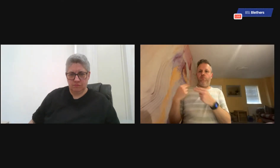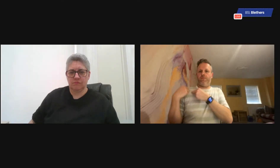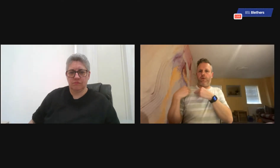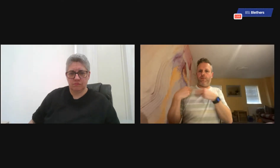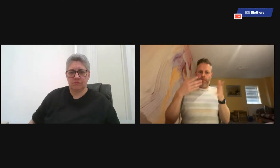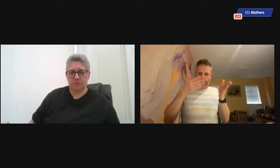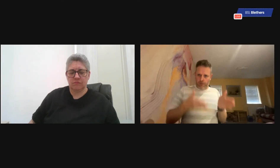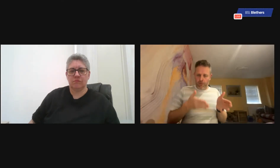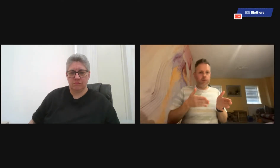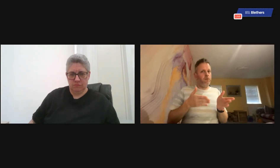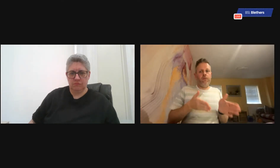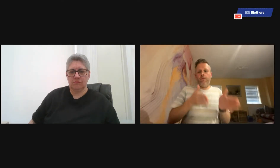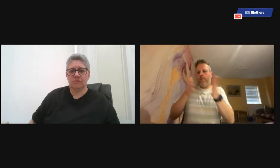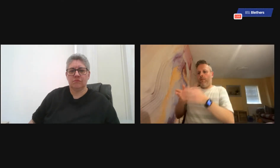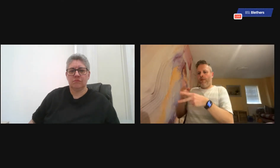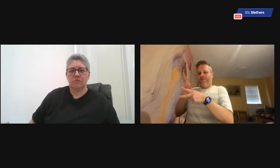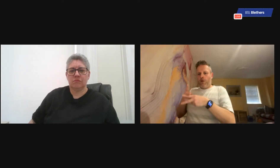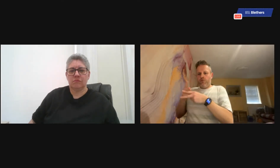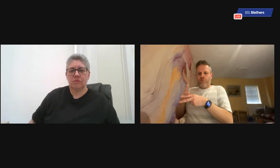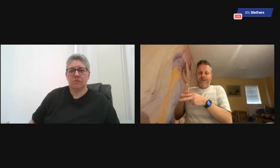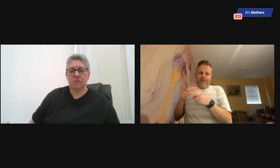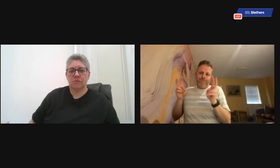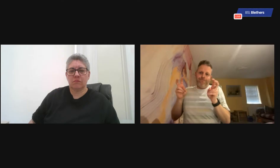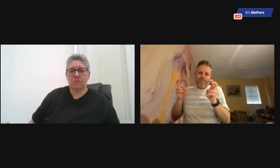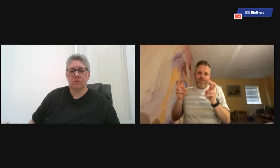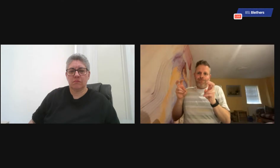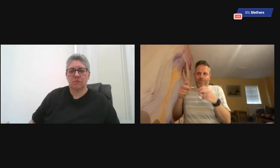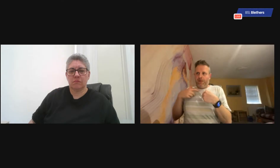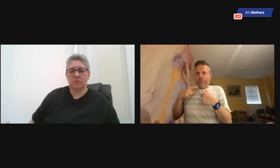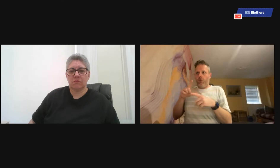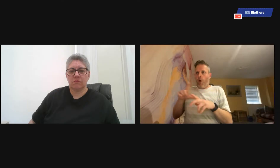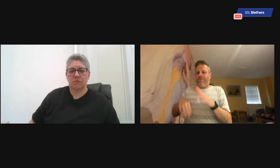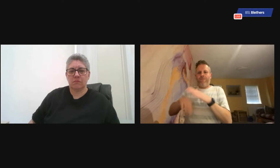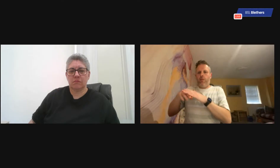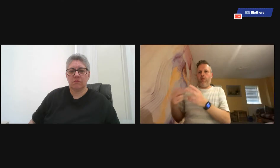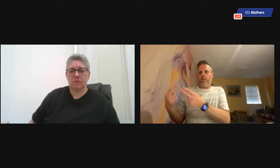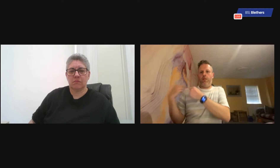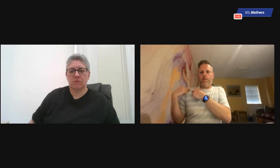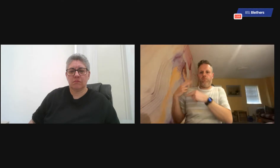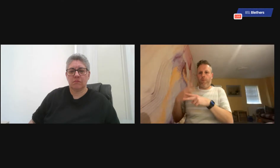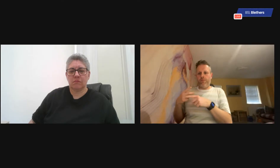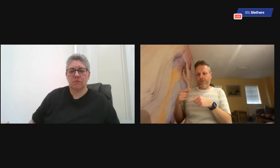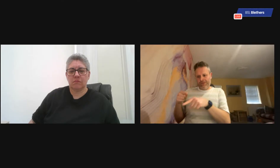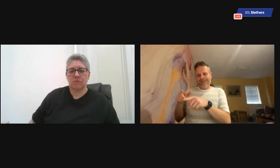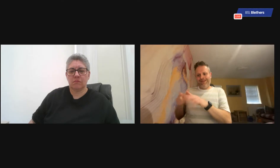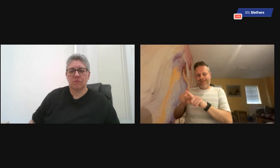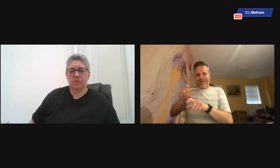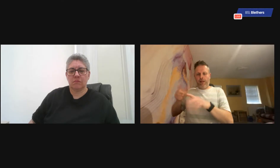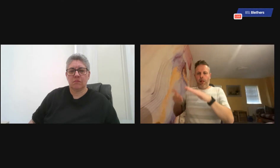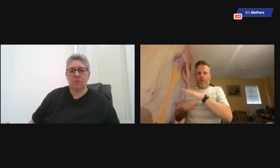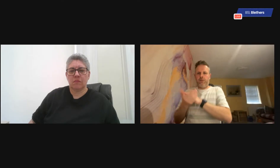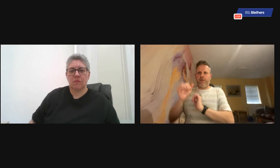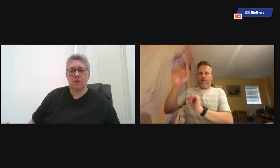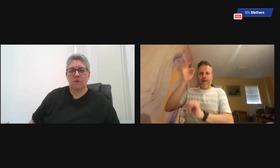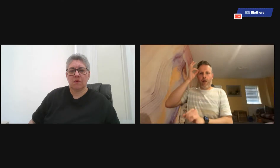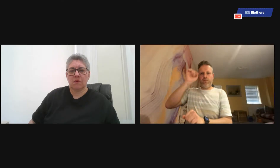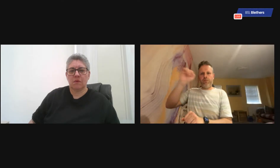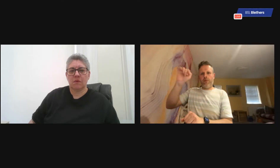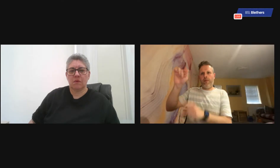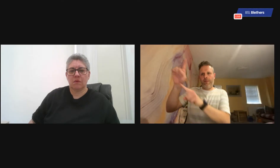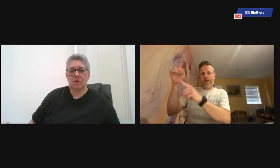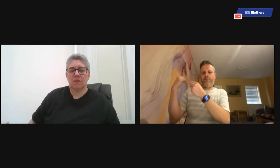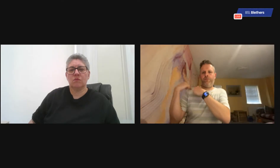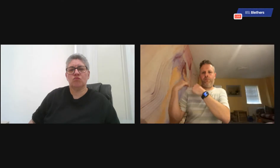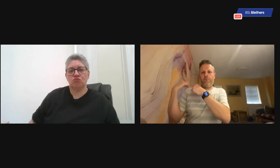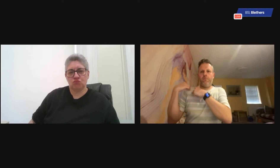no pay. You don't get any Right. funding, for example, in that way. But when it's fostering, you're essentially not fully responsible for that